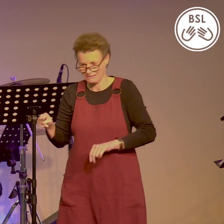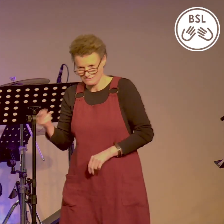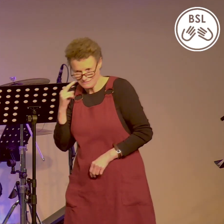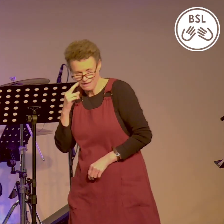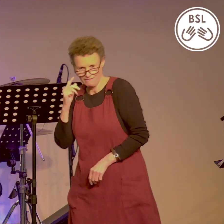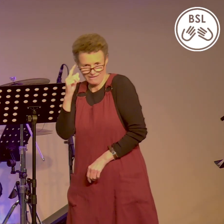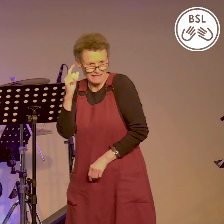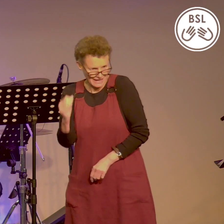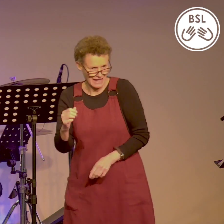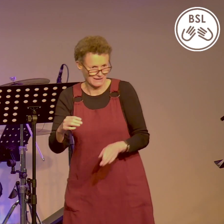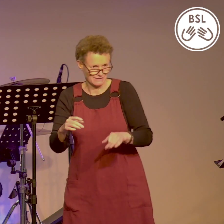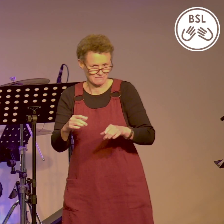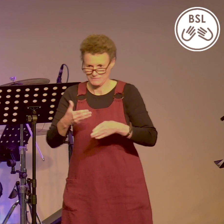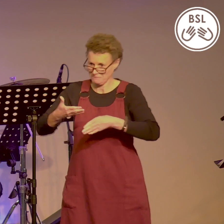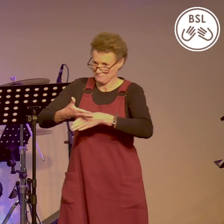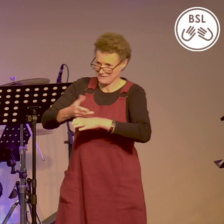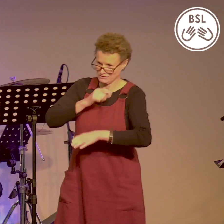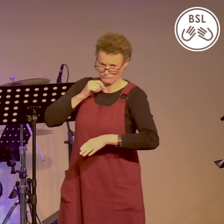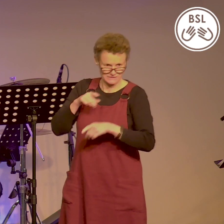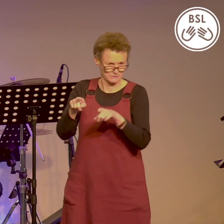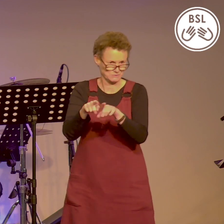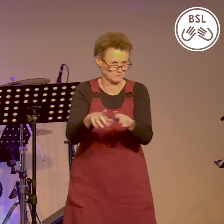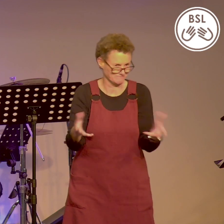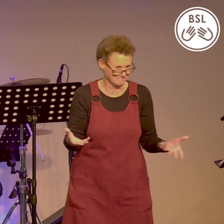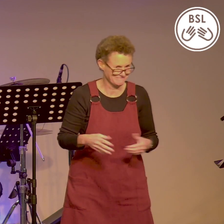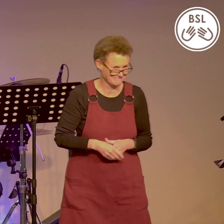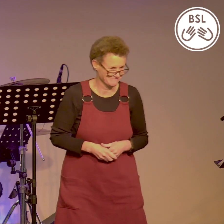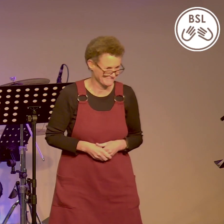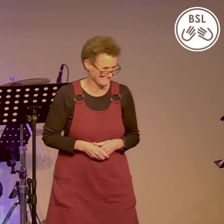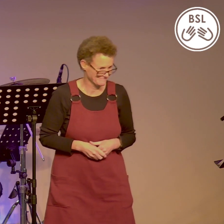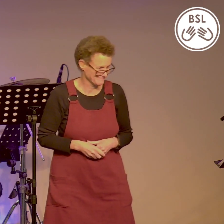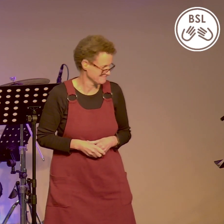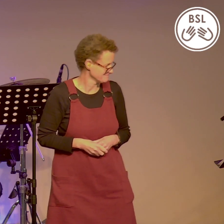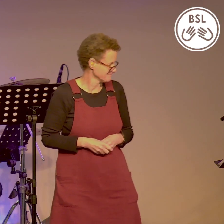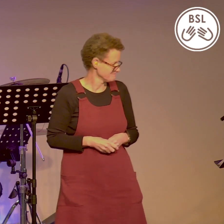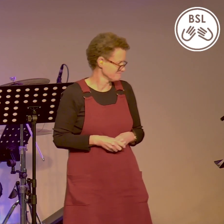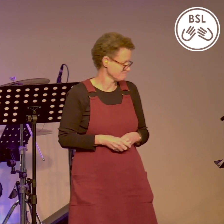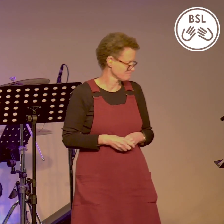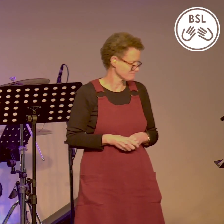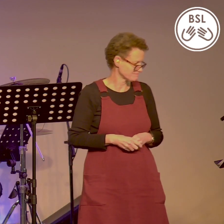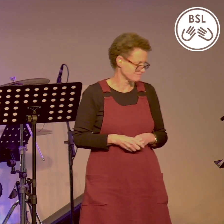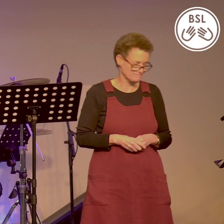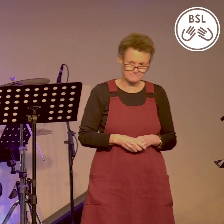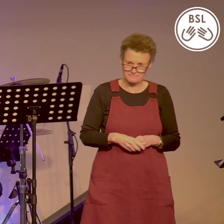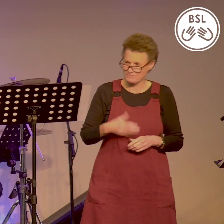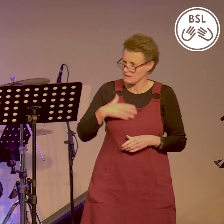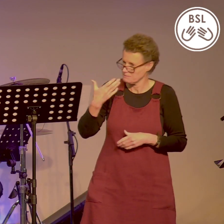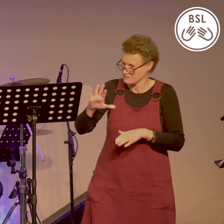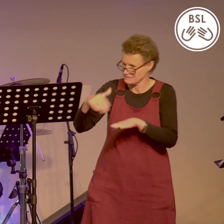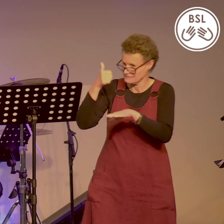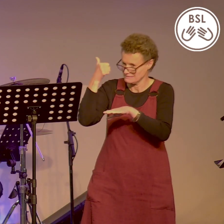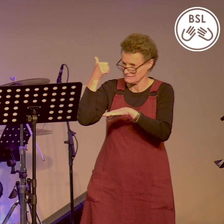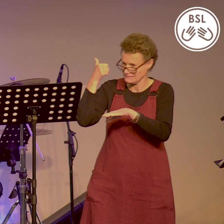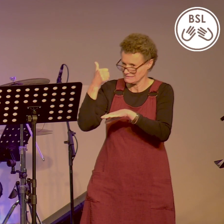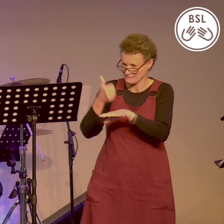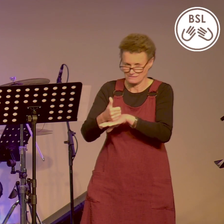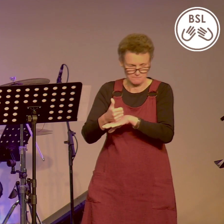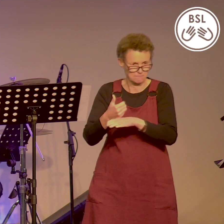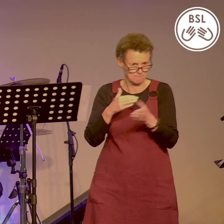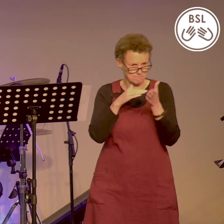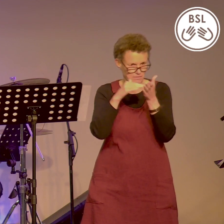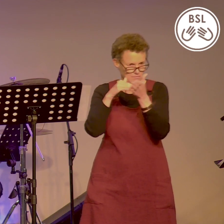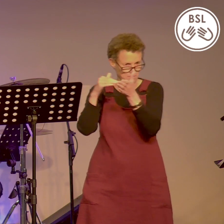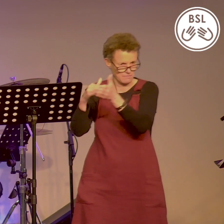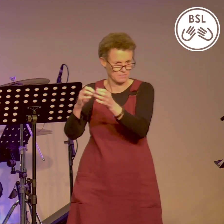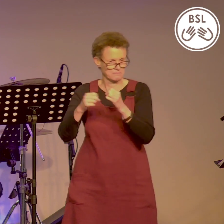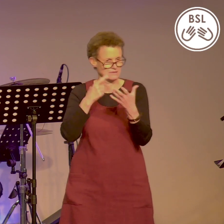I want people to see that deaf people can be in mission as well and can be in ministry.